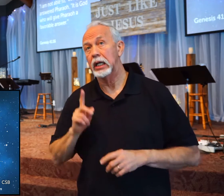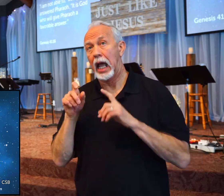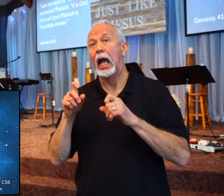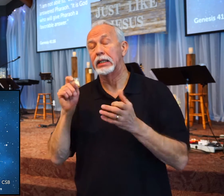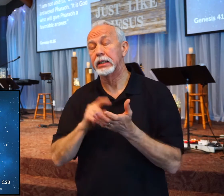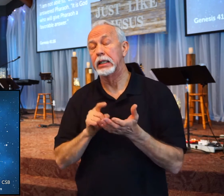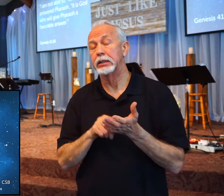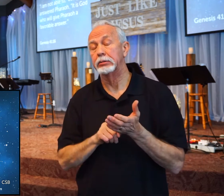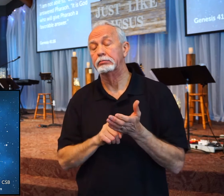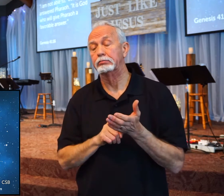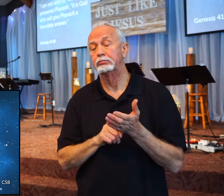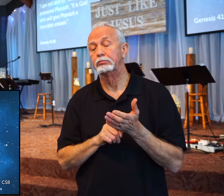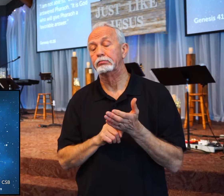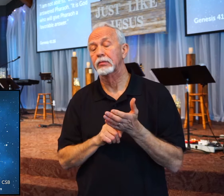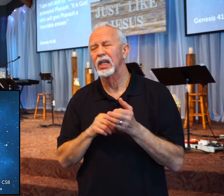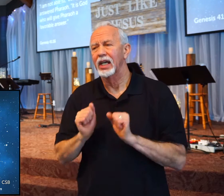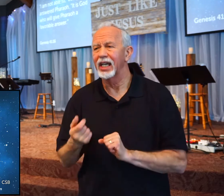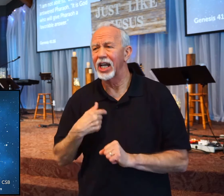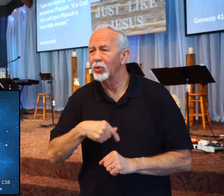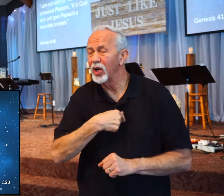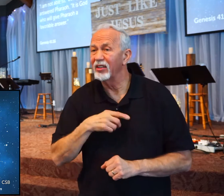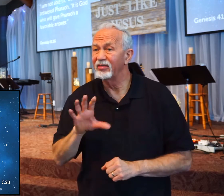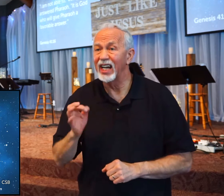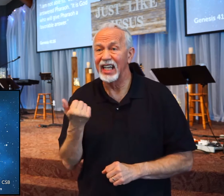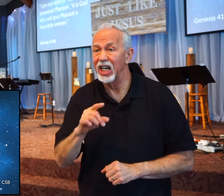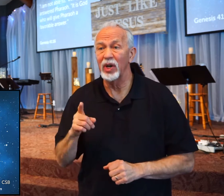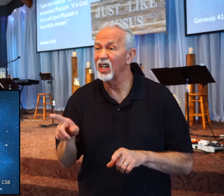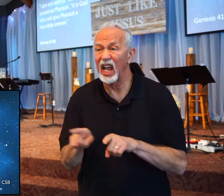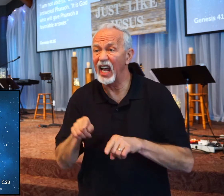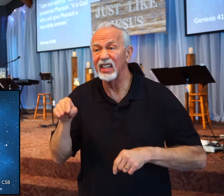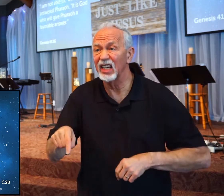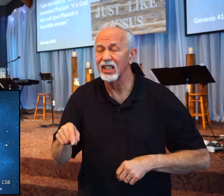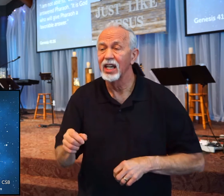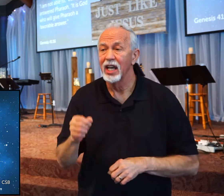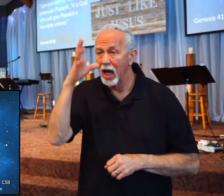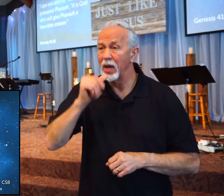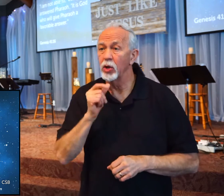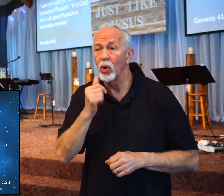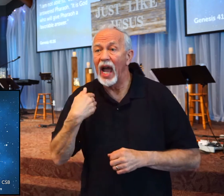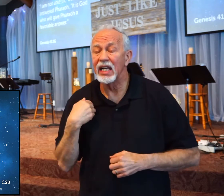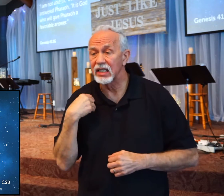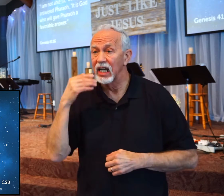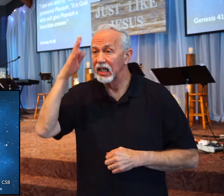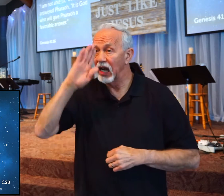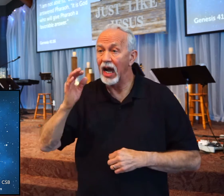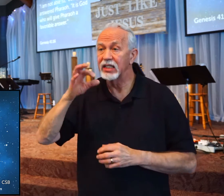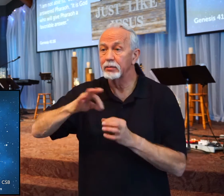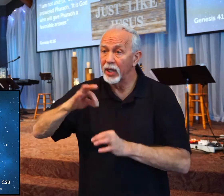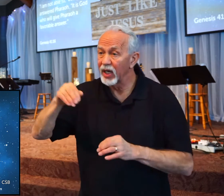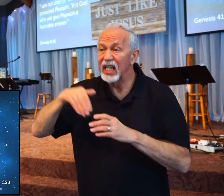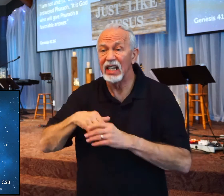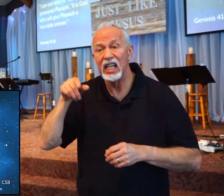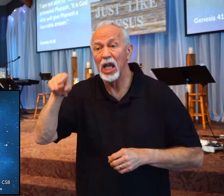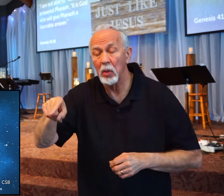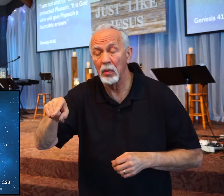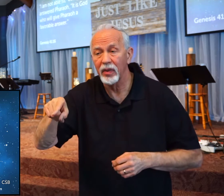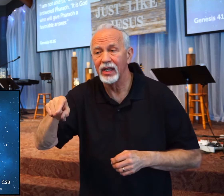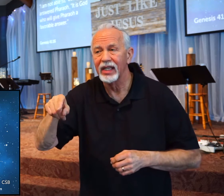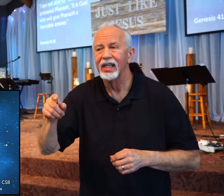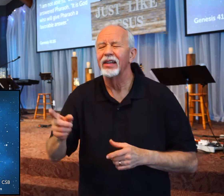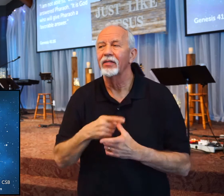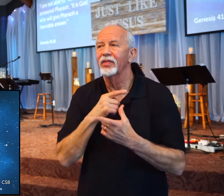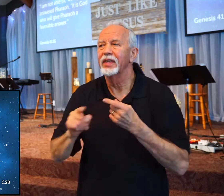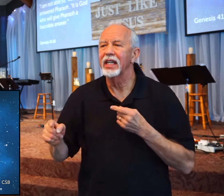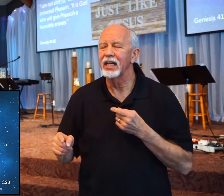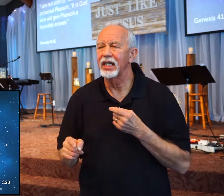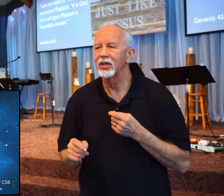Look at it. Can we find anyone like this? A man who has God's spirit in him? And then suddenly there is